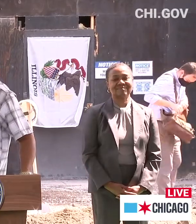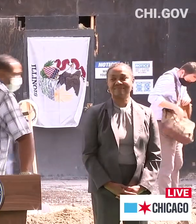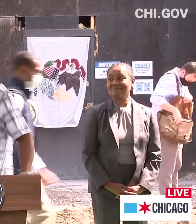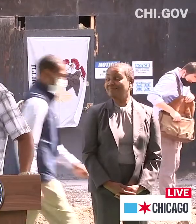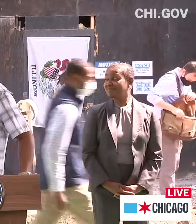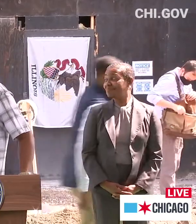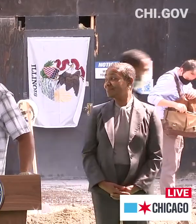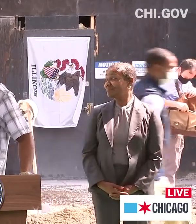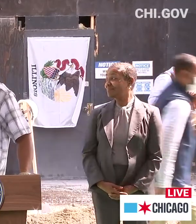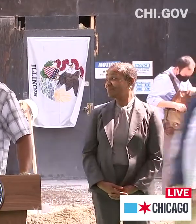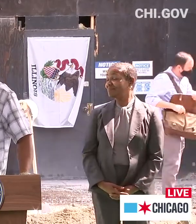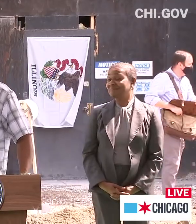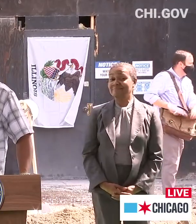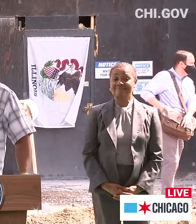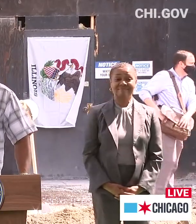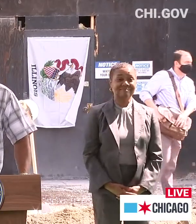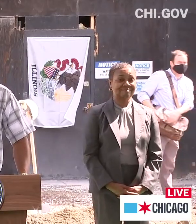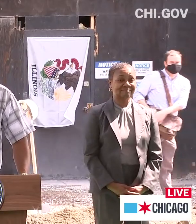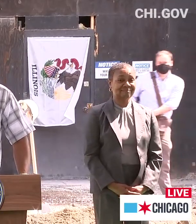Thank you.